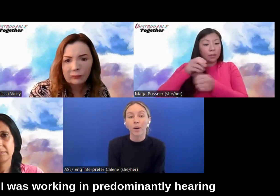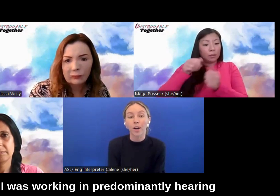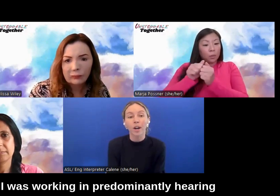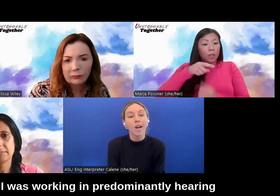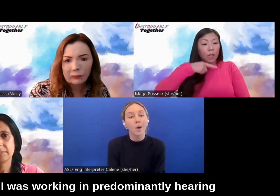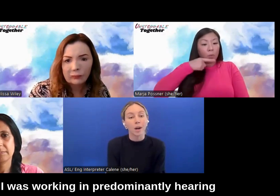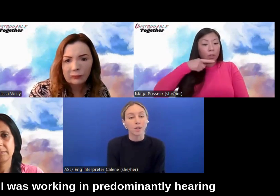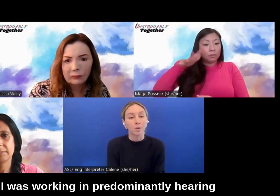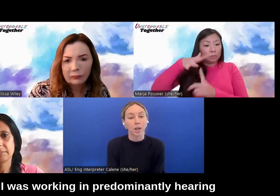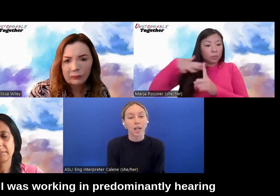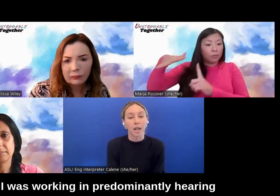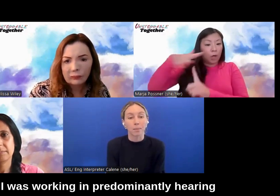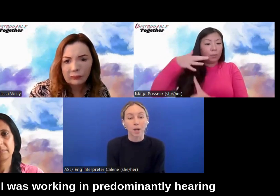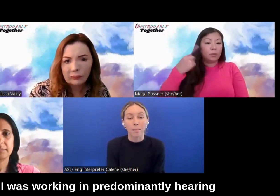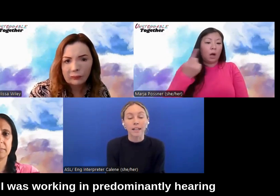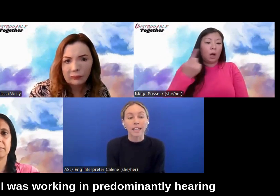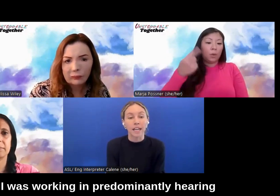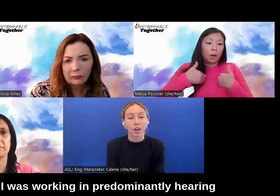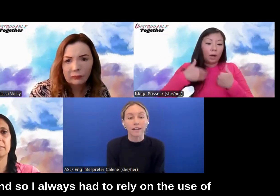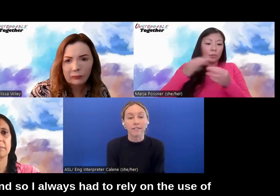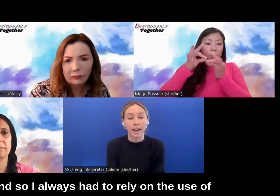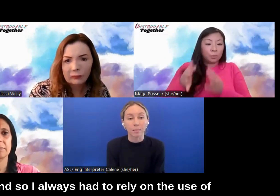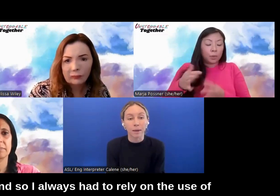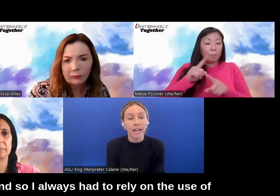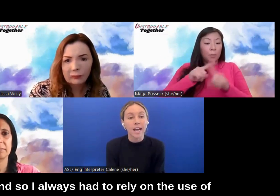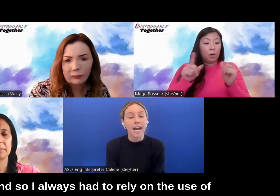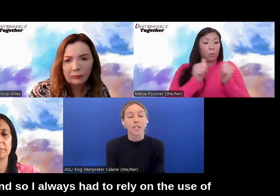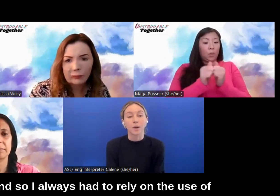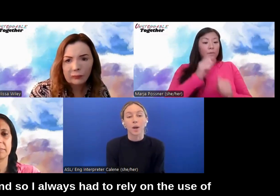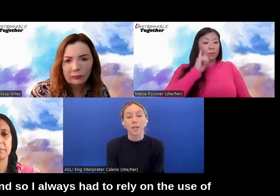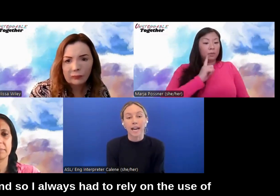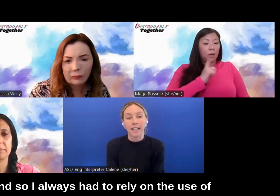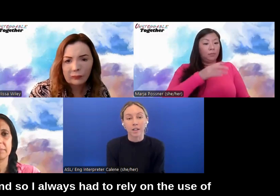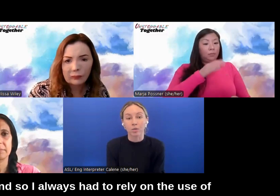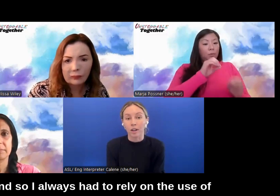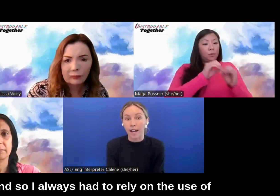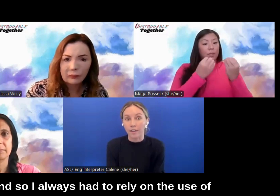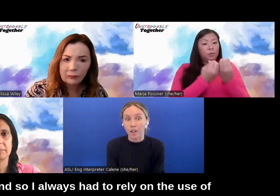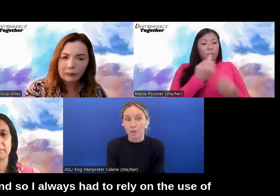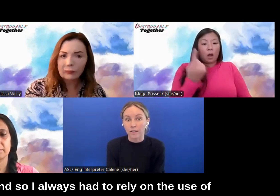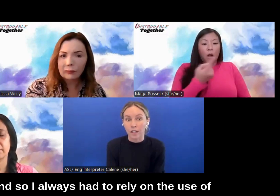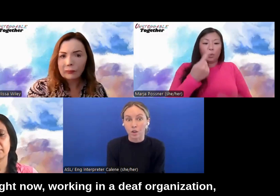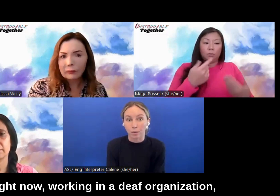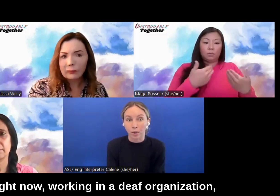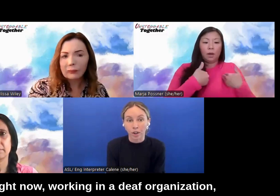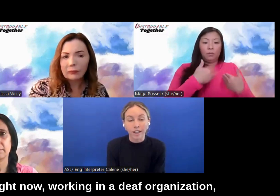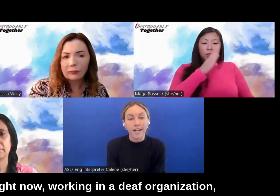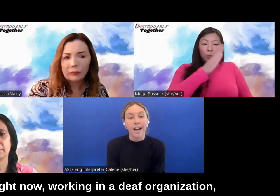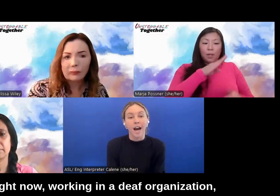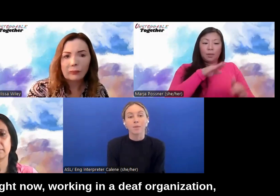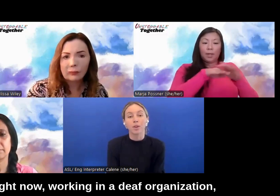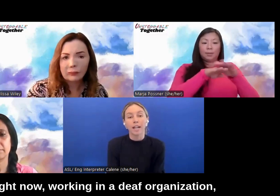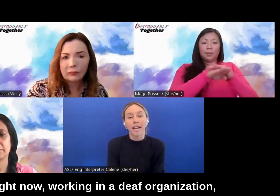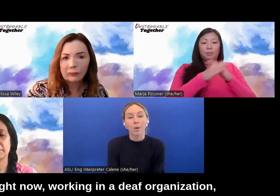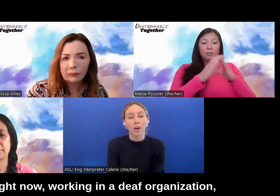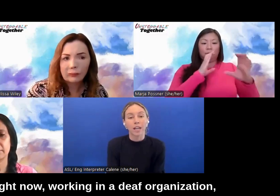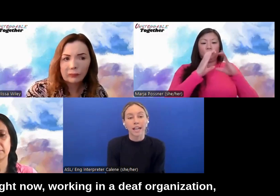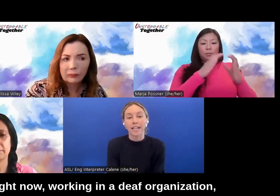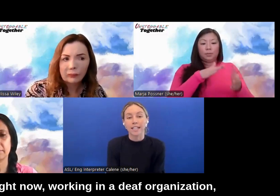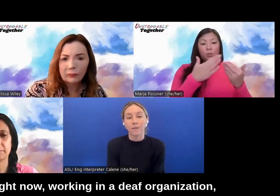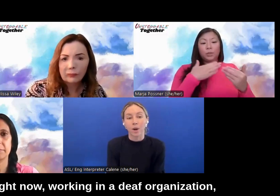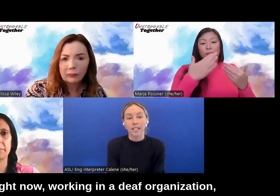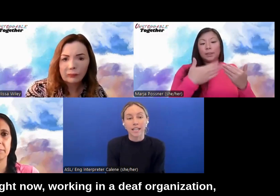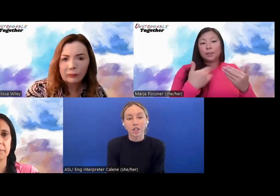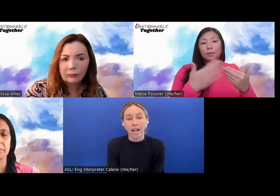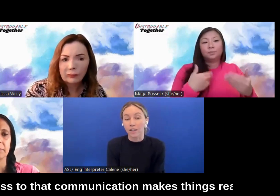former employer where I was working in a predominantly hearing environment. And so I always had to rely on the use of an interpreter. So right now,